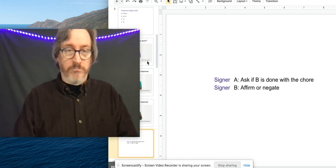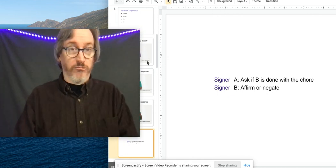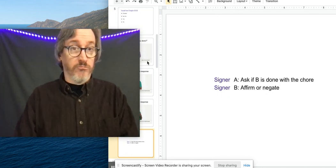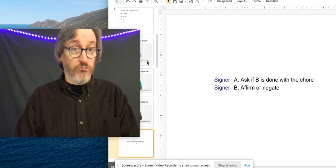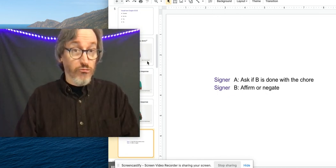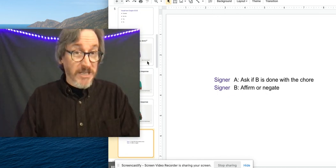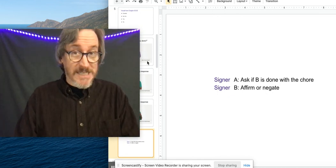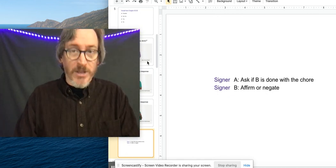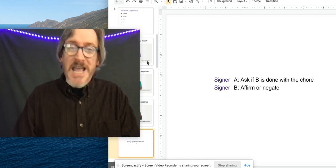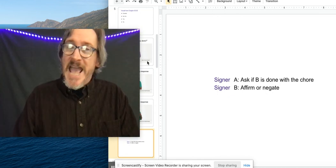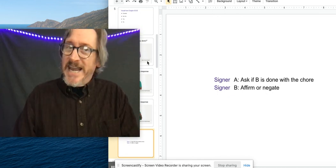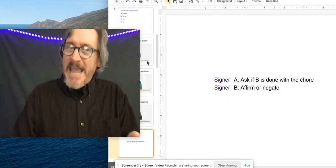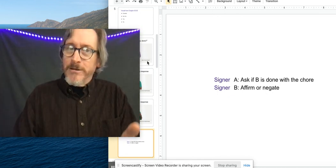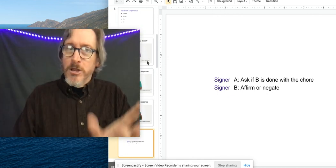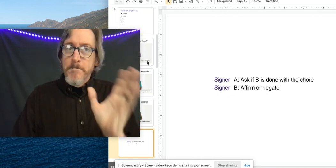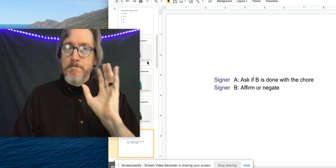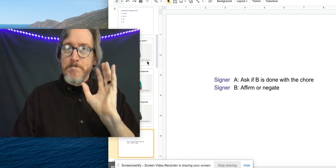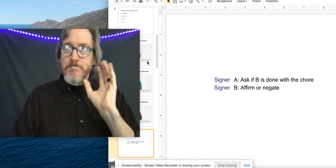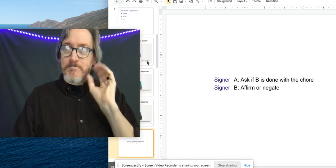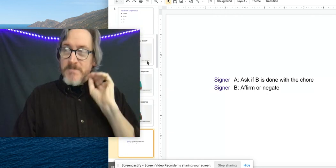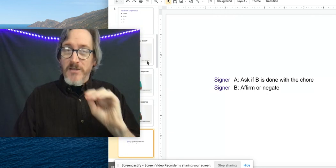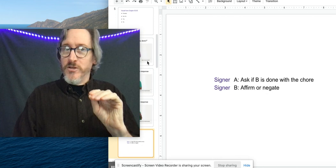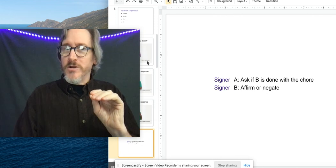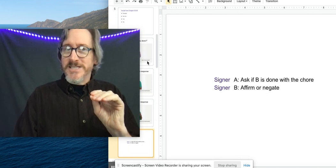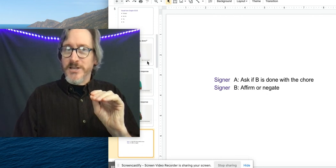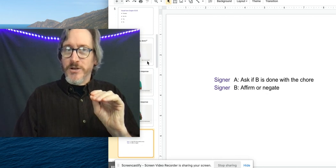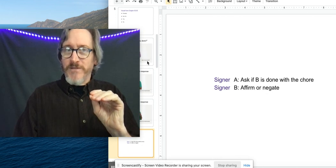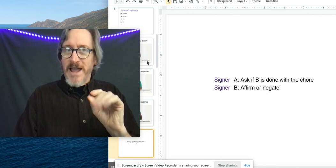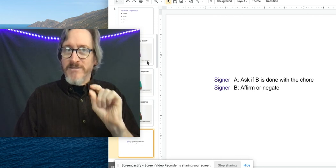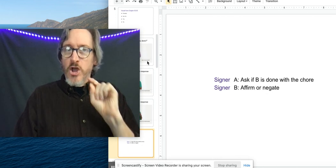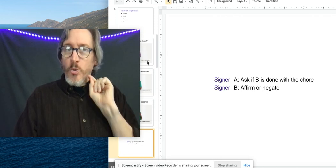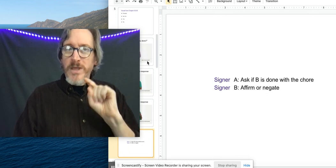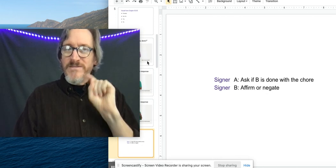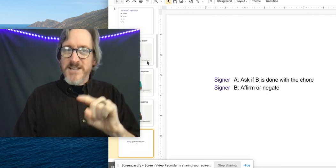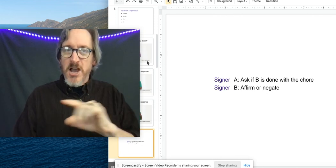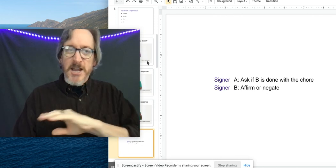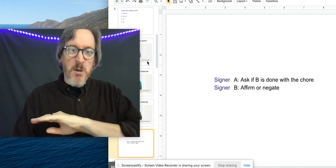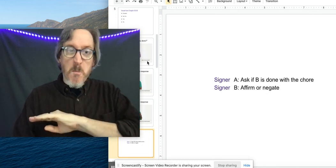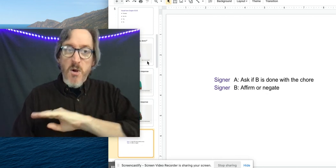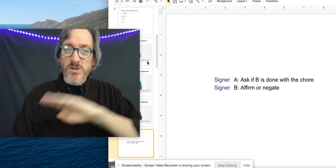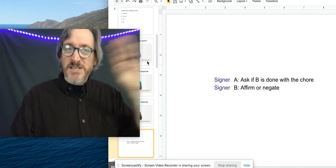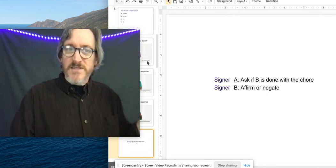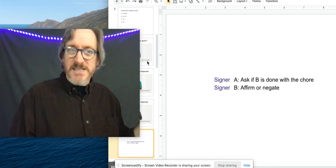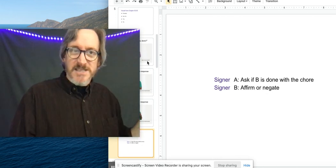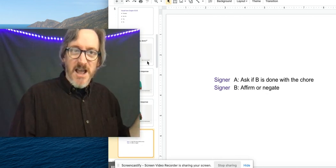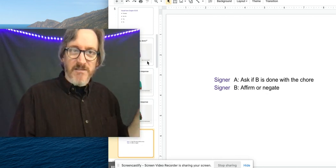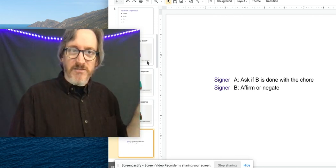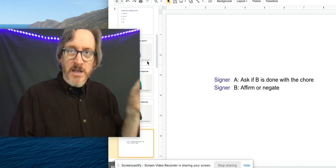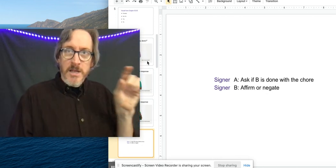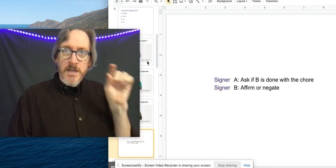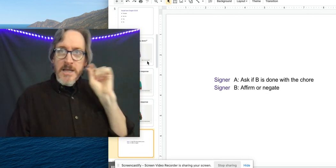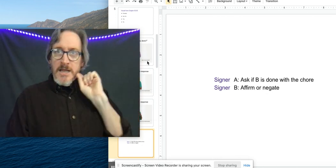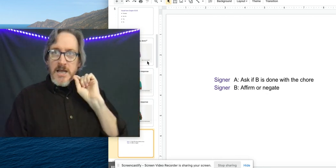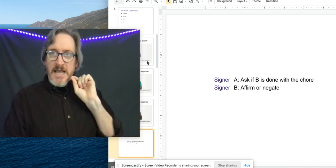Okay, really simple. And again, if you notice in Unit 5, we've done most of this